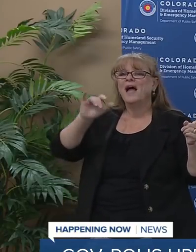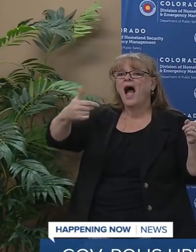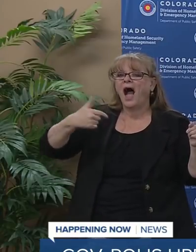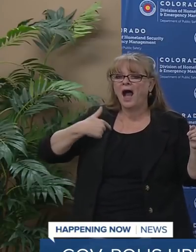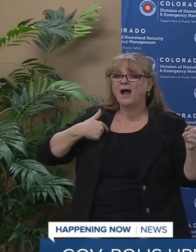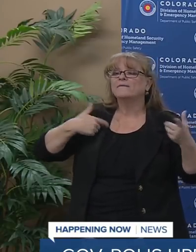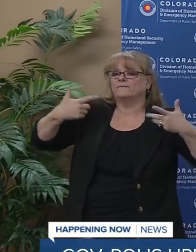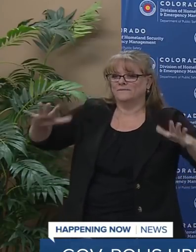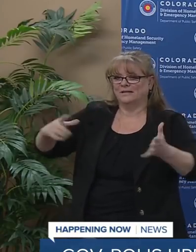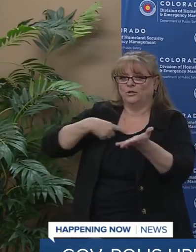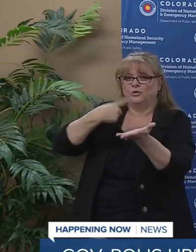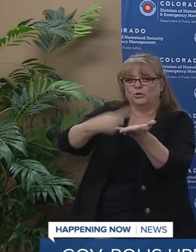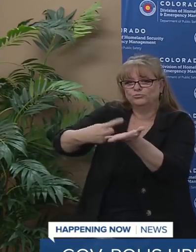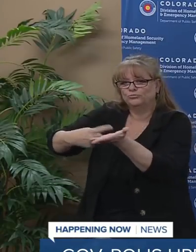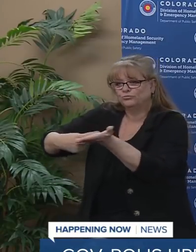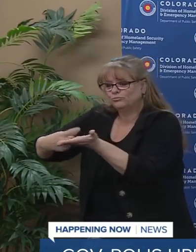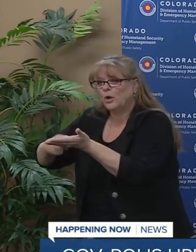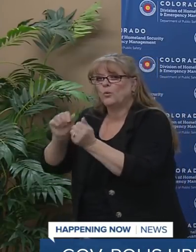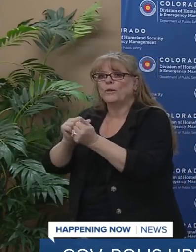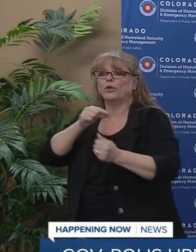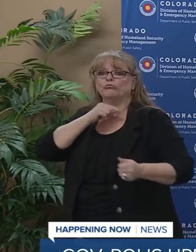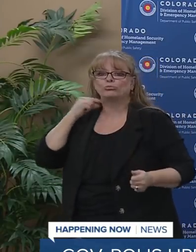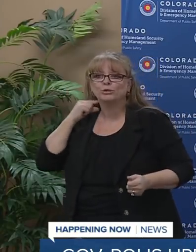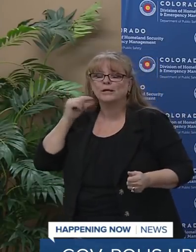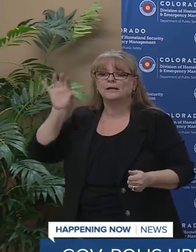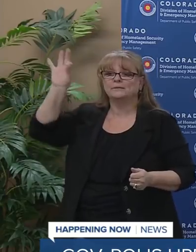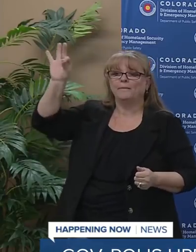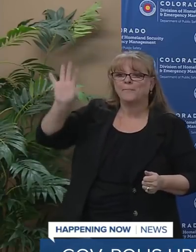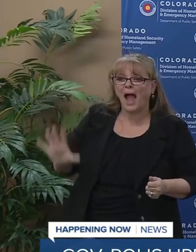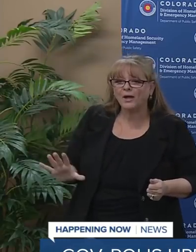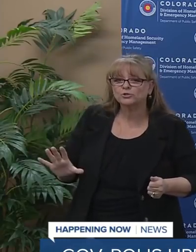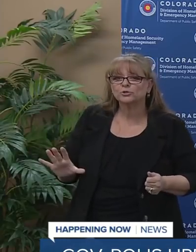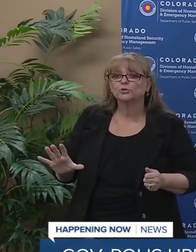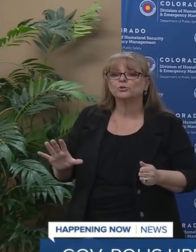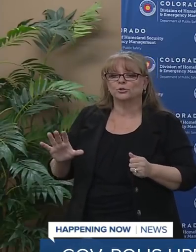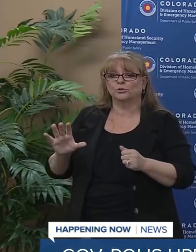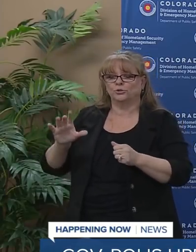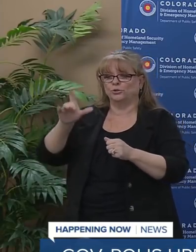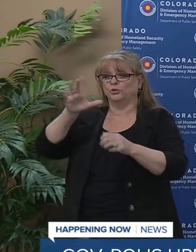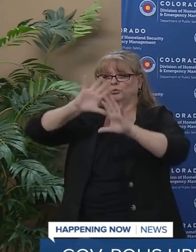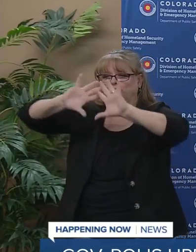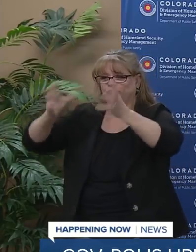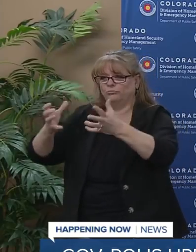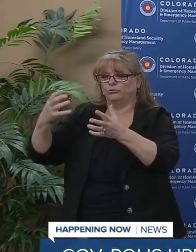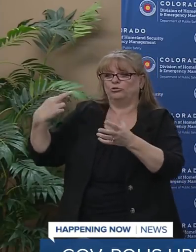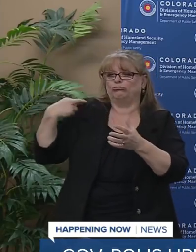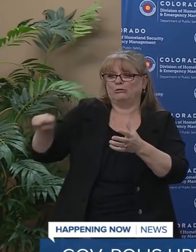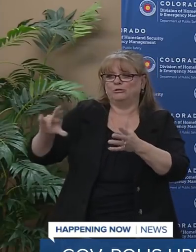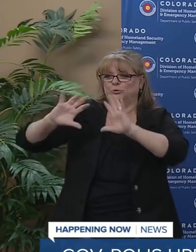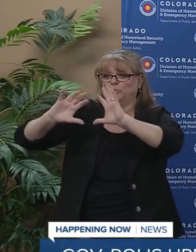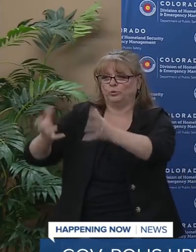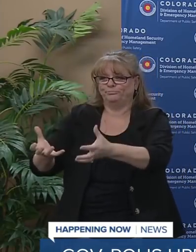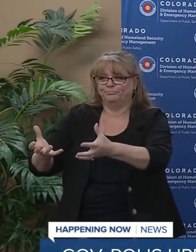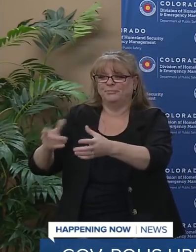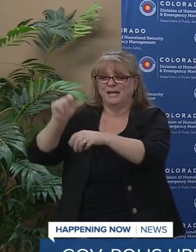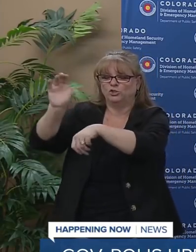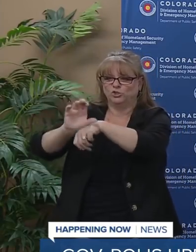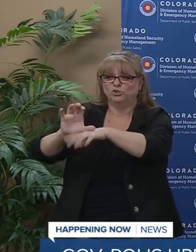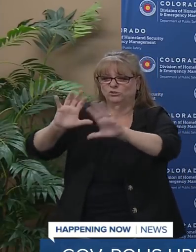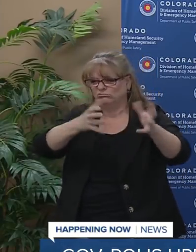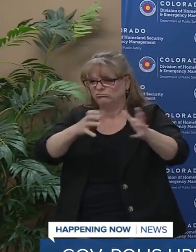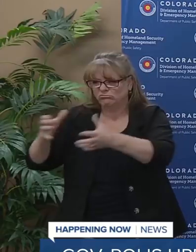times, the role that our faith communities and leaders play in bringing people together in fellowship is more important than